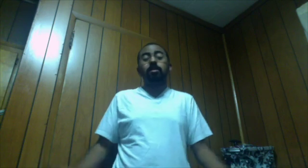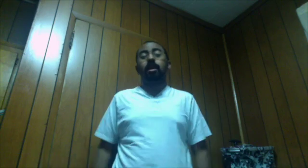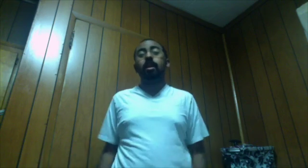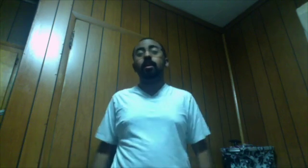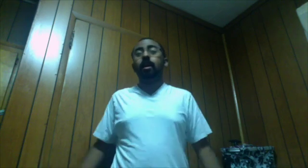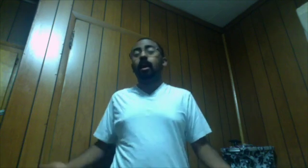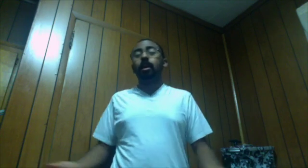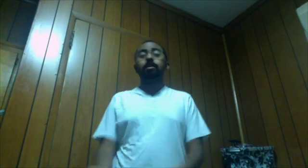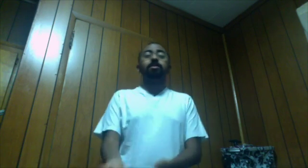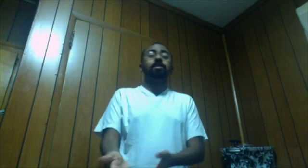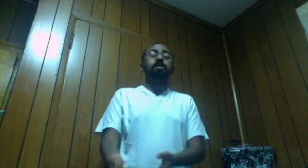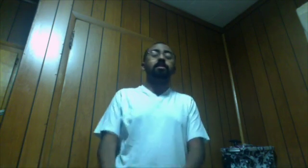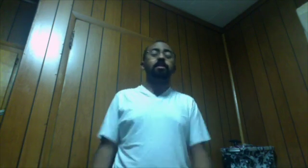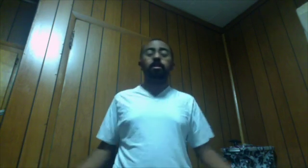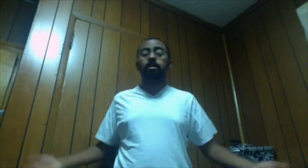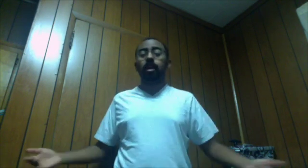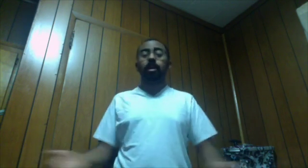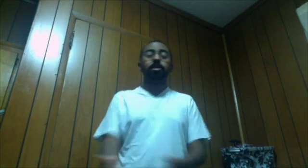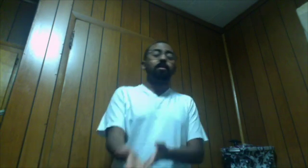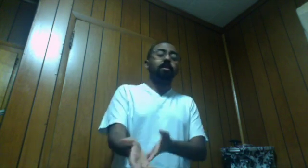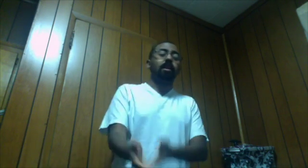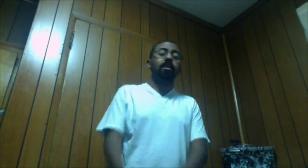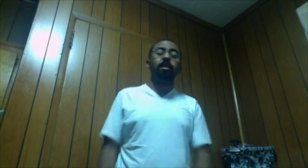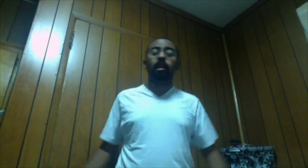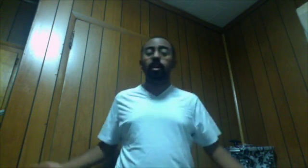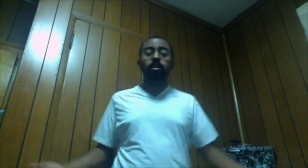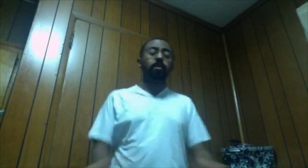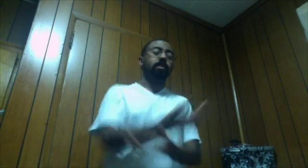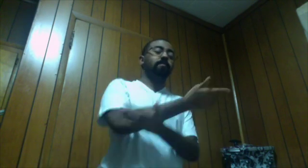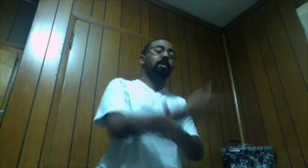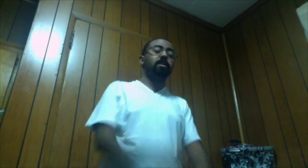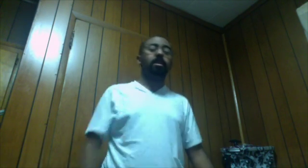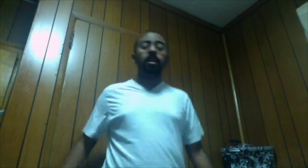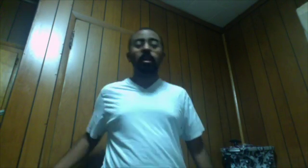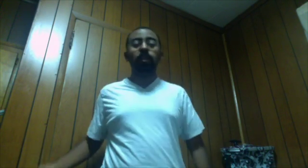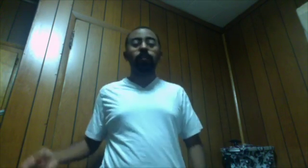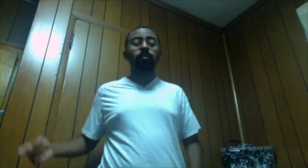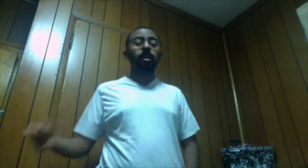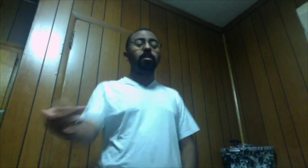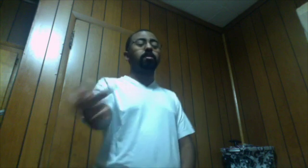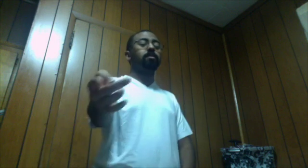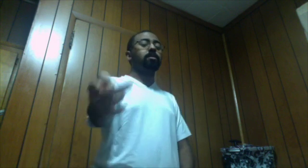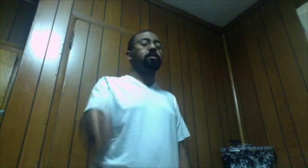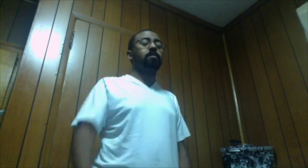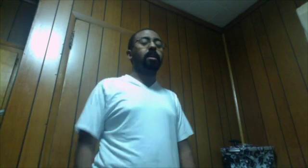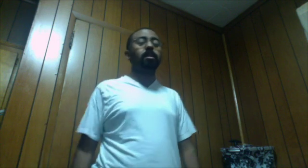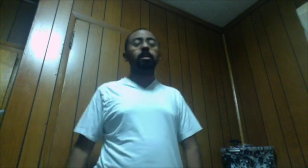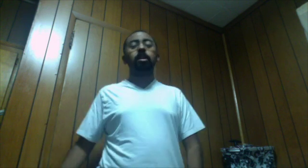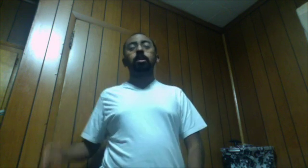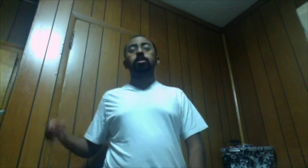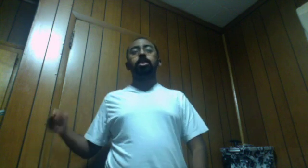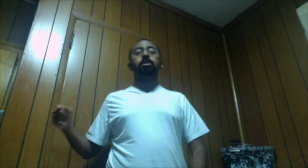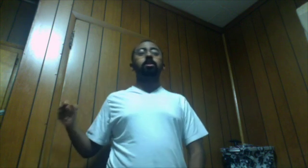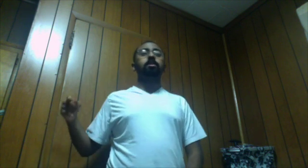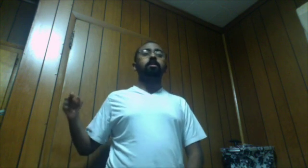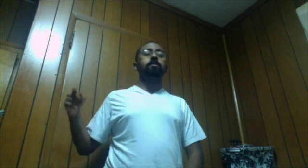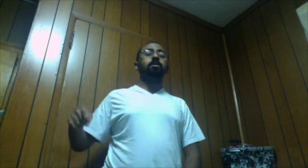decide. I enjoyed the series, I enjoyed the ending, I enjoyed the manga, and if you like the Kuroko manga, you should know the Kuroko